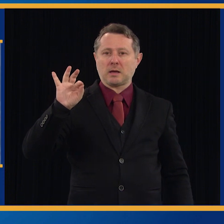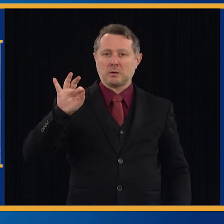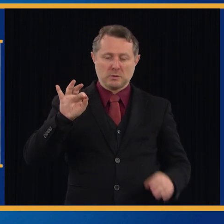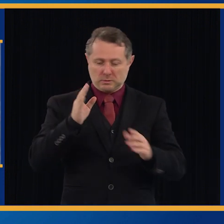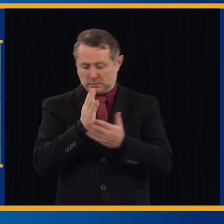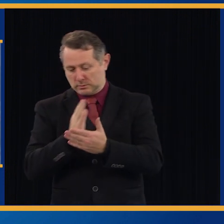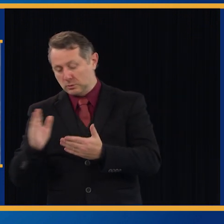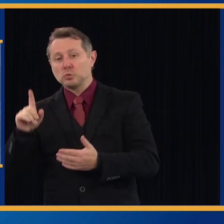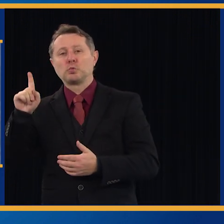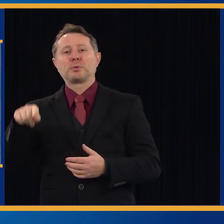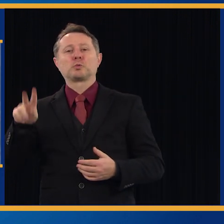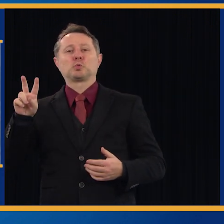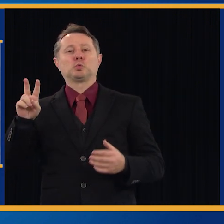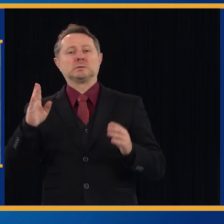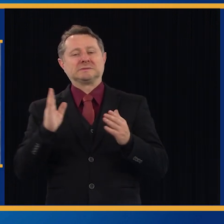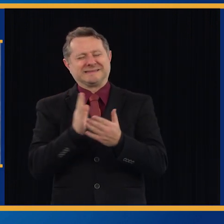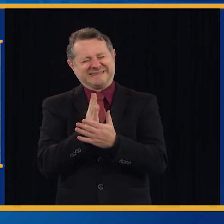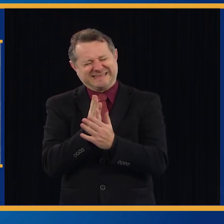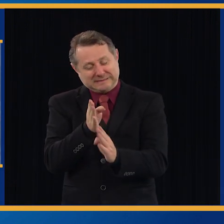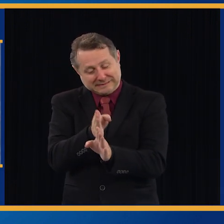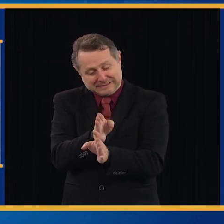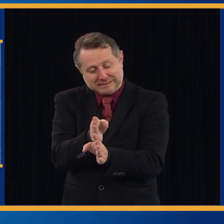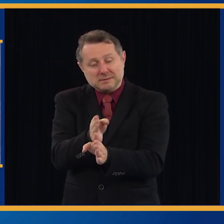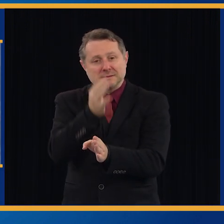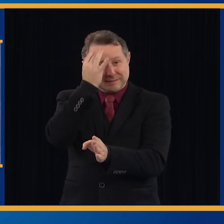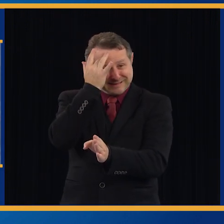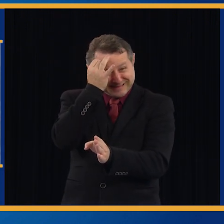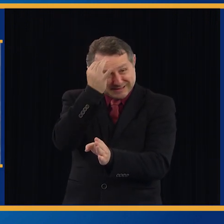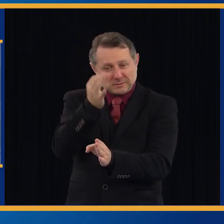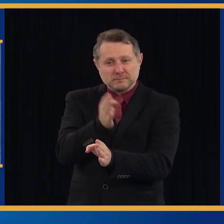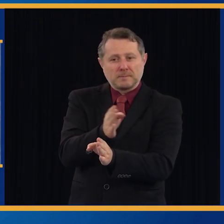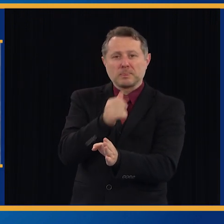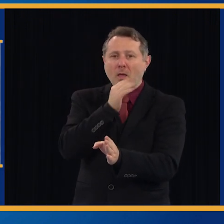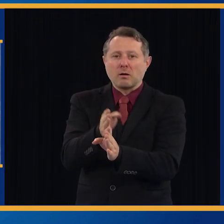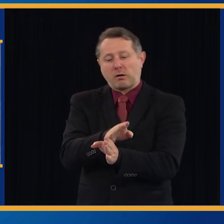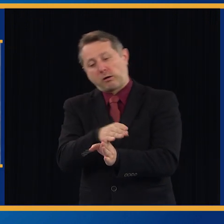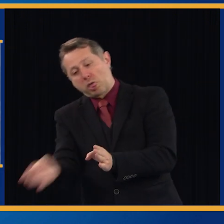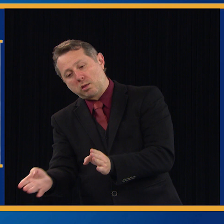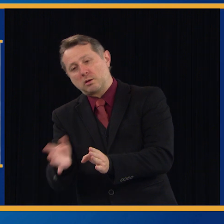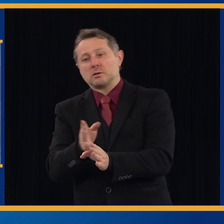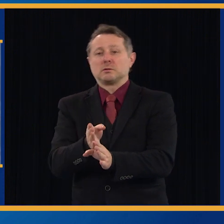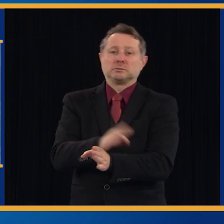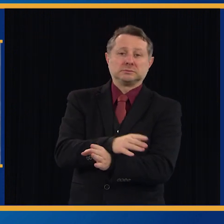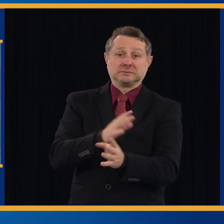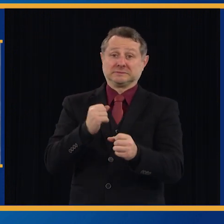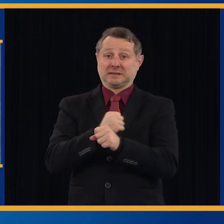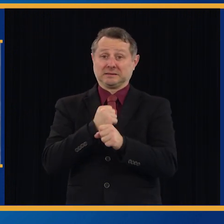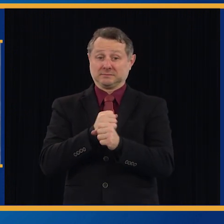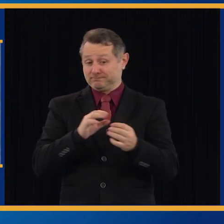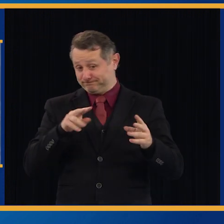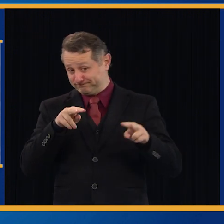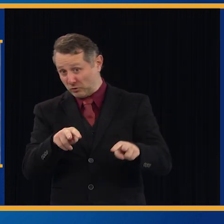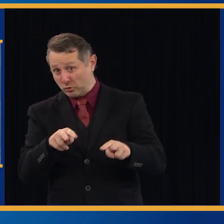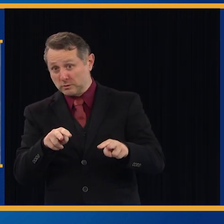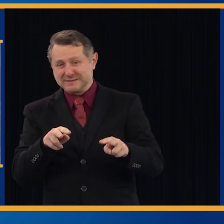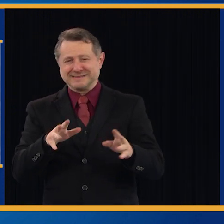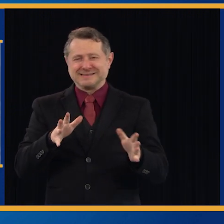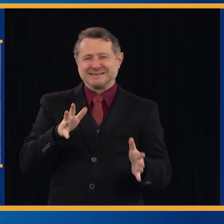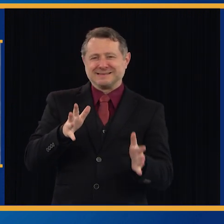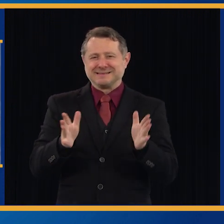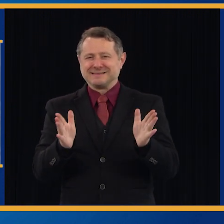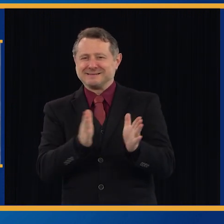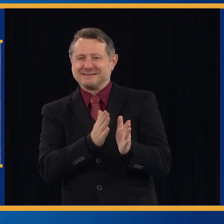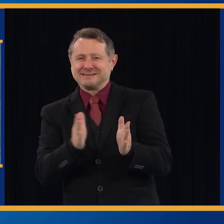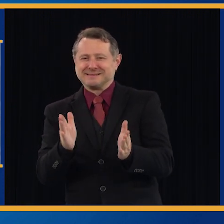fine margin of error. I don't even know that it's statistically relevant, frankly, because all of these numbers are a